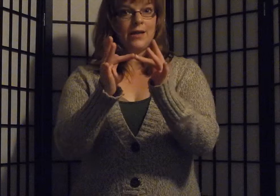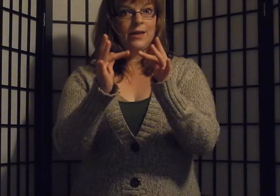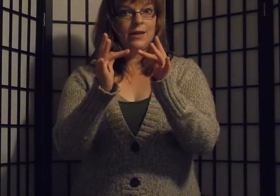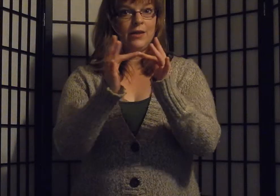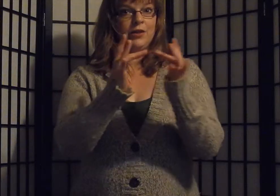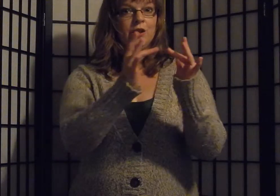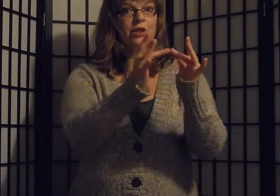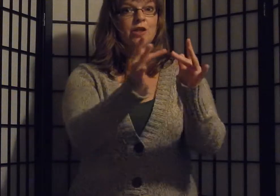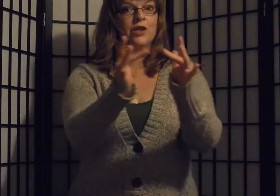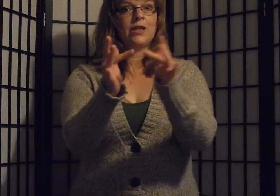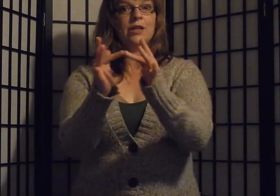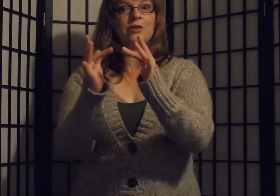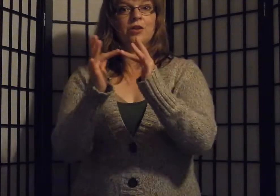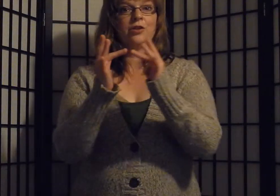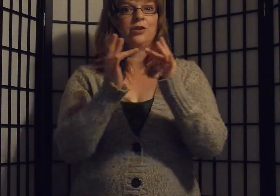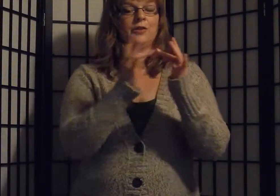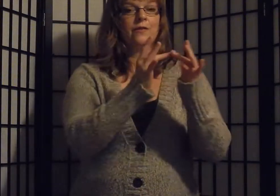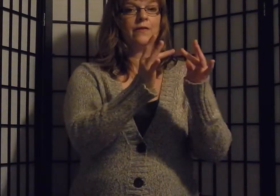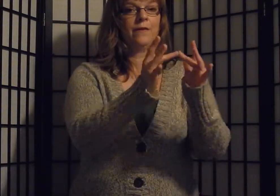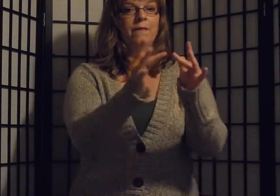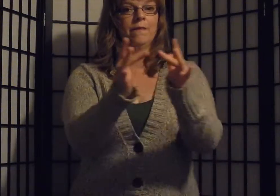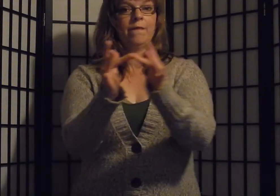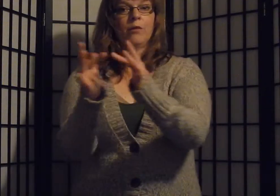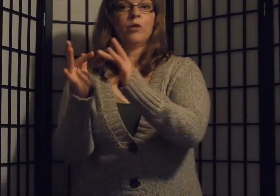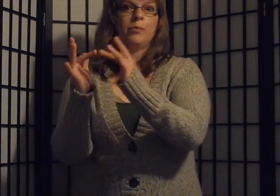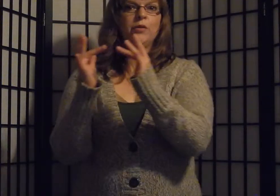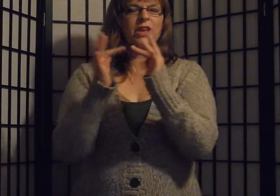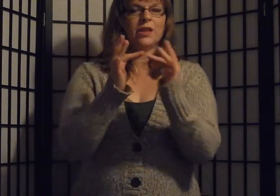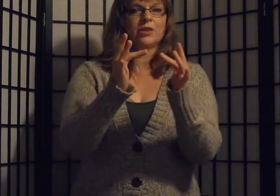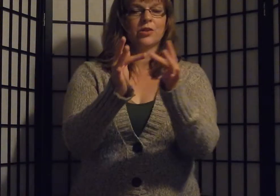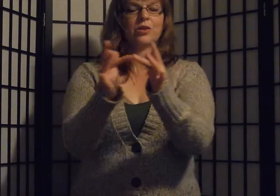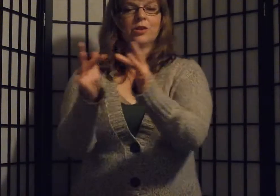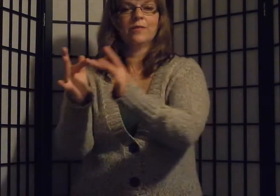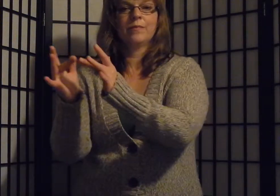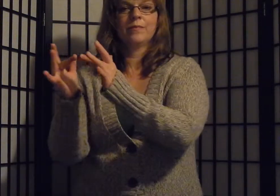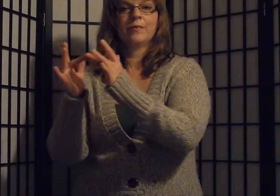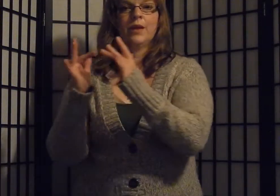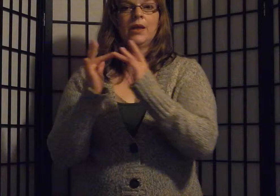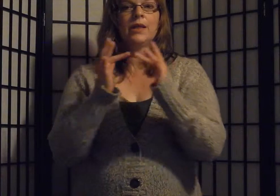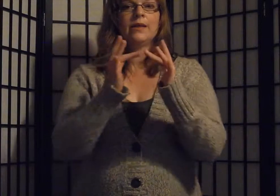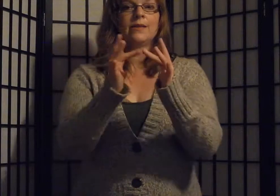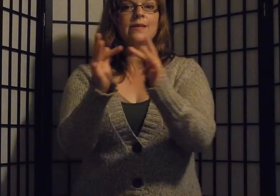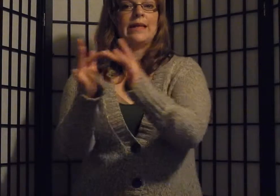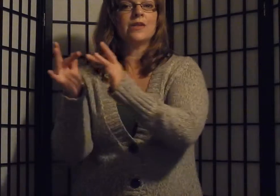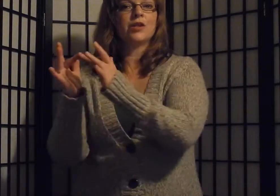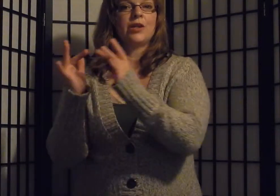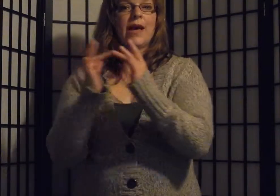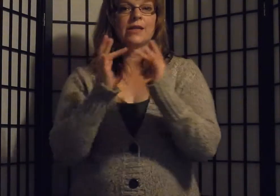Then you're going to turn it in a circle or move it in a circle. This is internet.